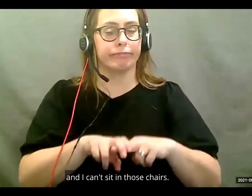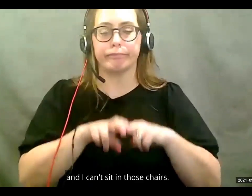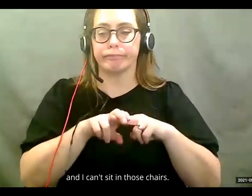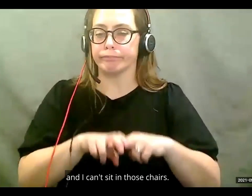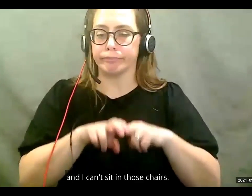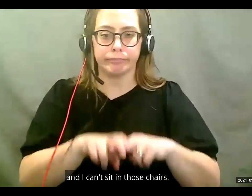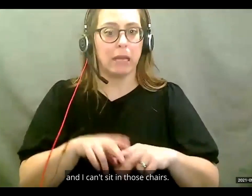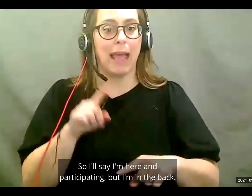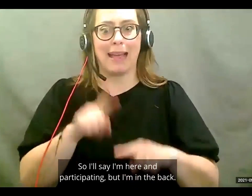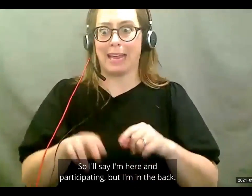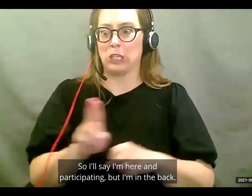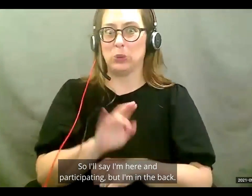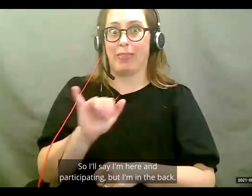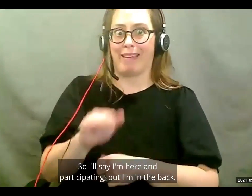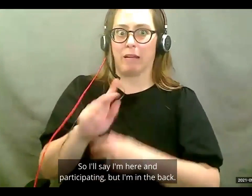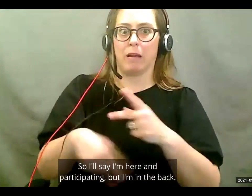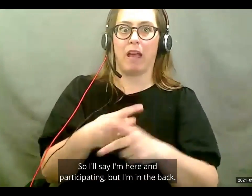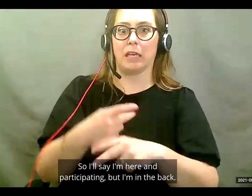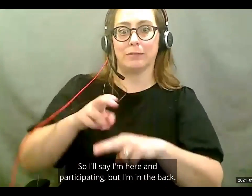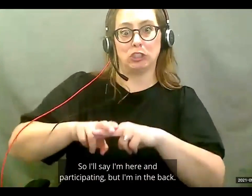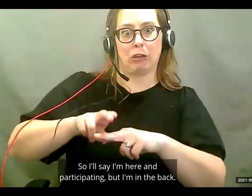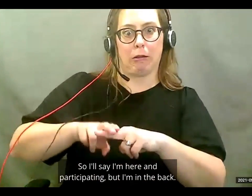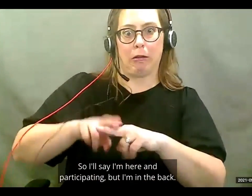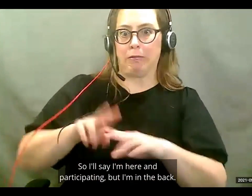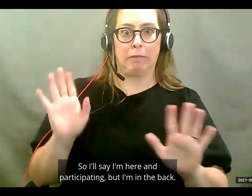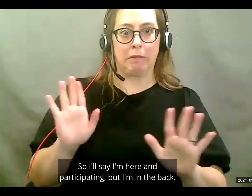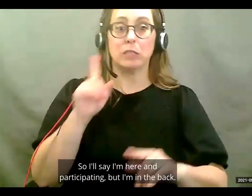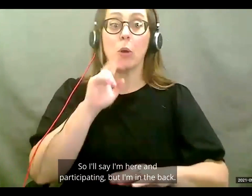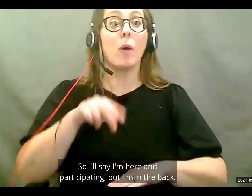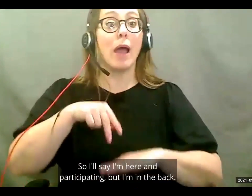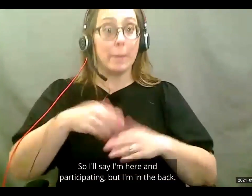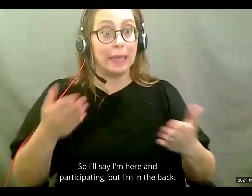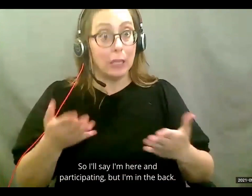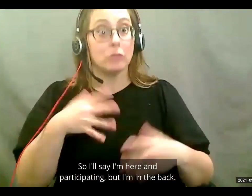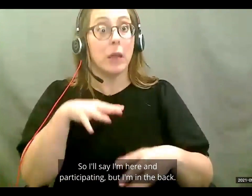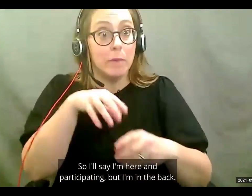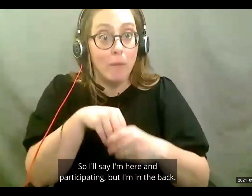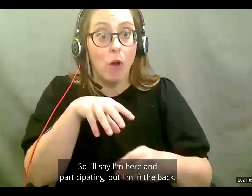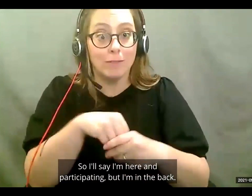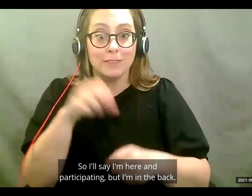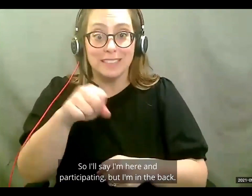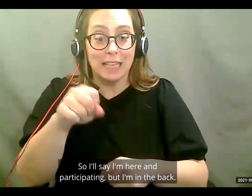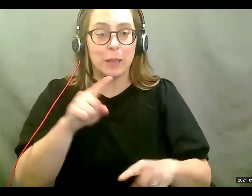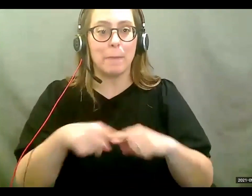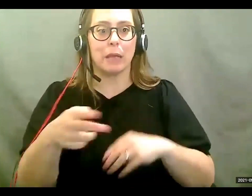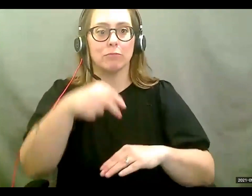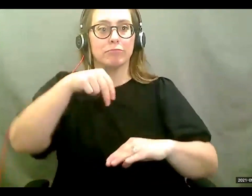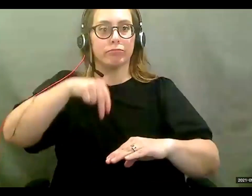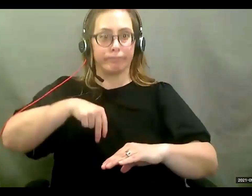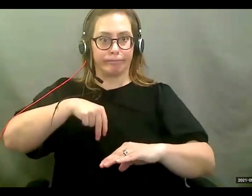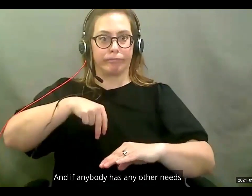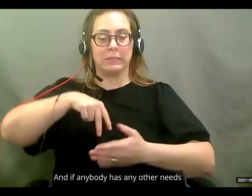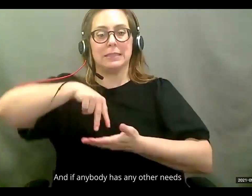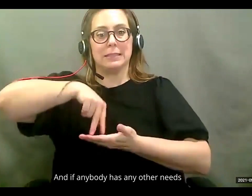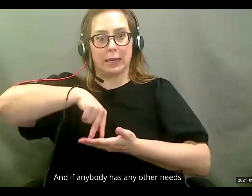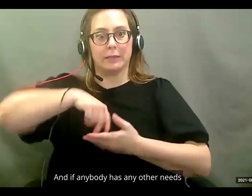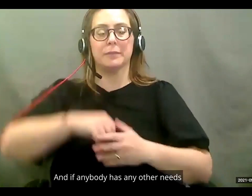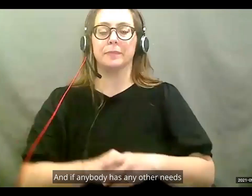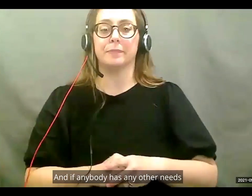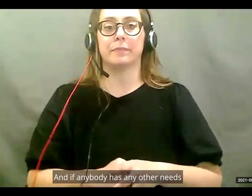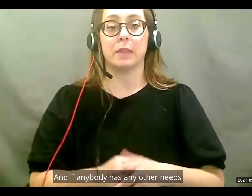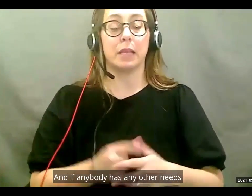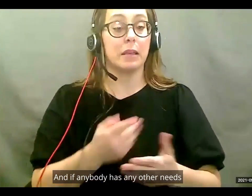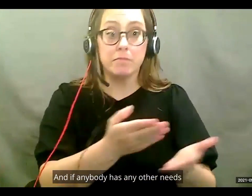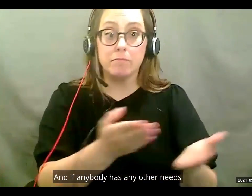can't sit in those chairs. So I'll say I'm here and participating, but I'm in the back. And if anybody